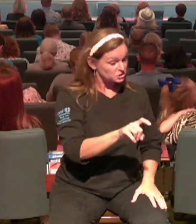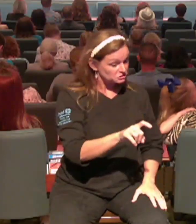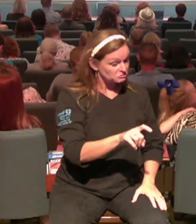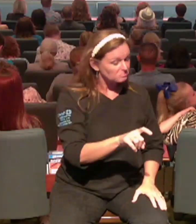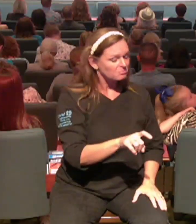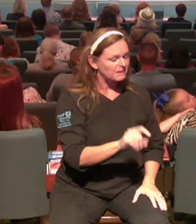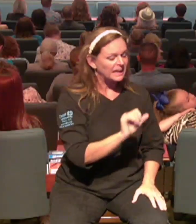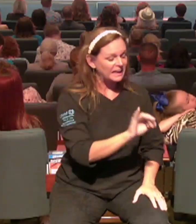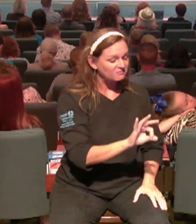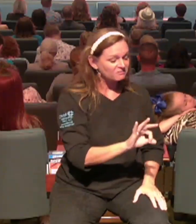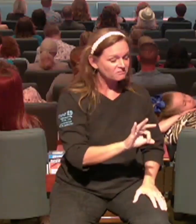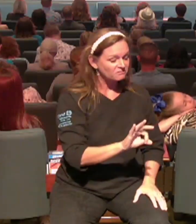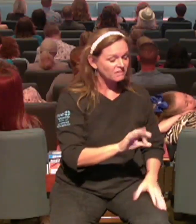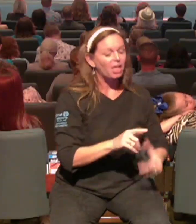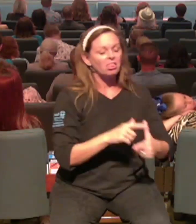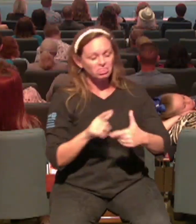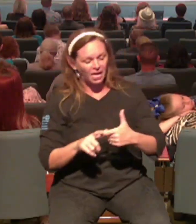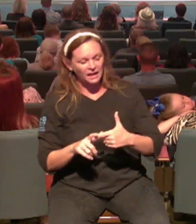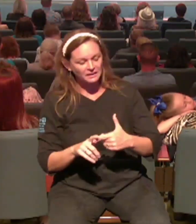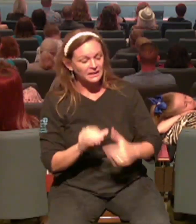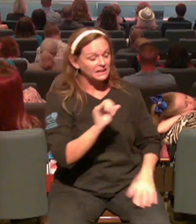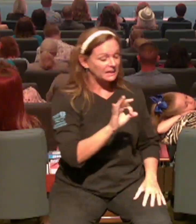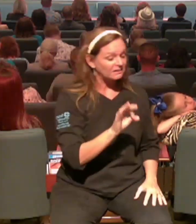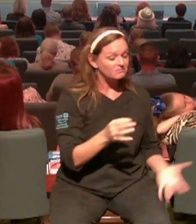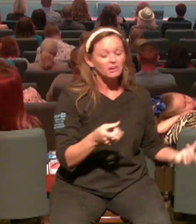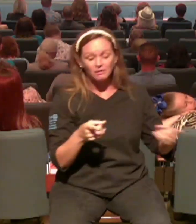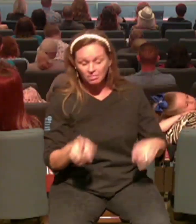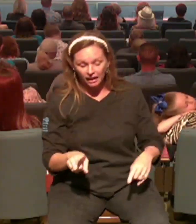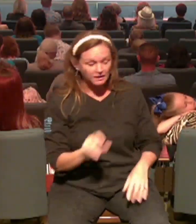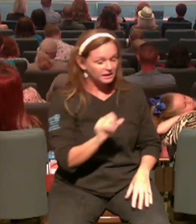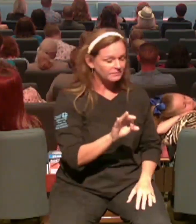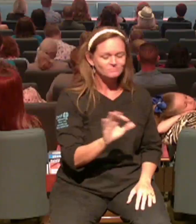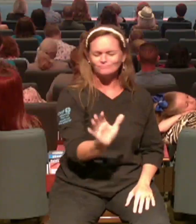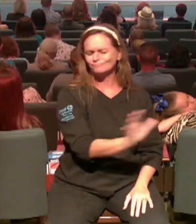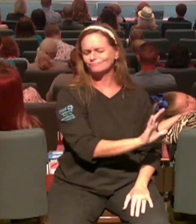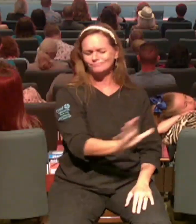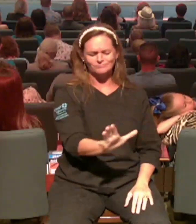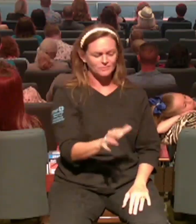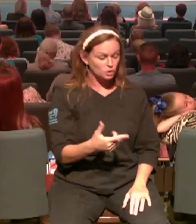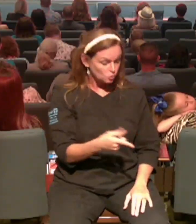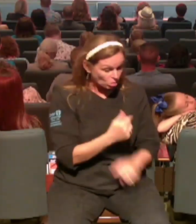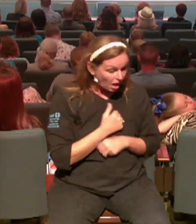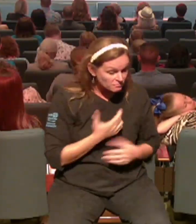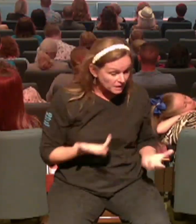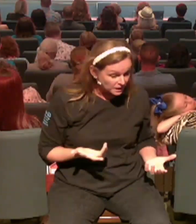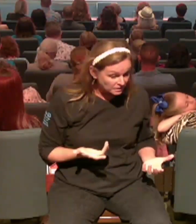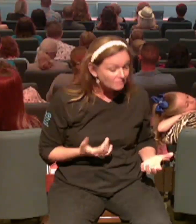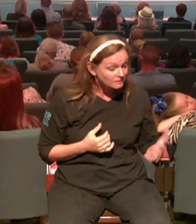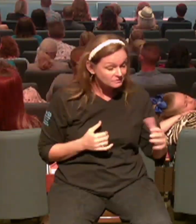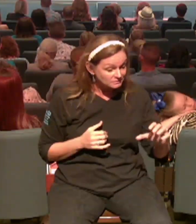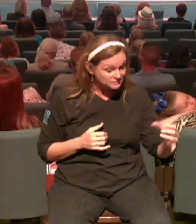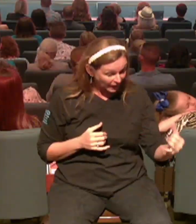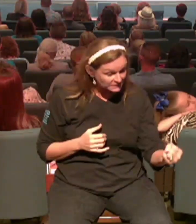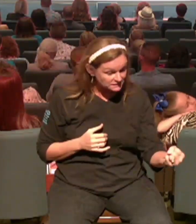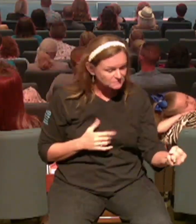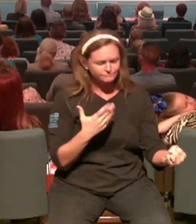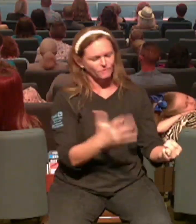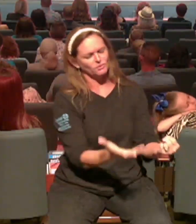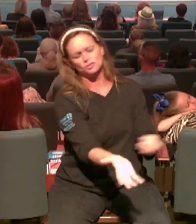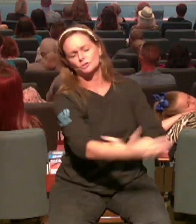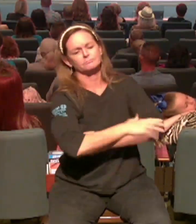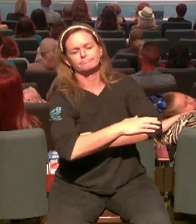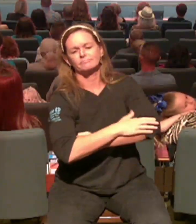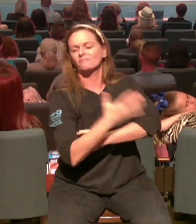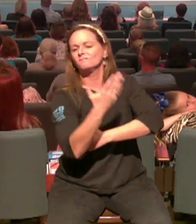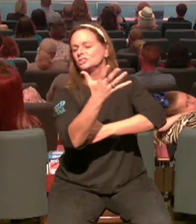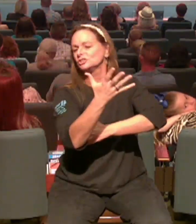that know this, and we know this, we can still fall into the trap of working to earn God's approval. And the reason I can